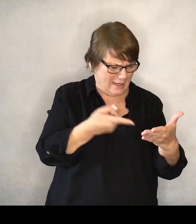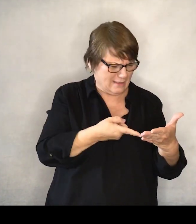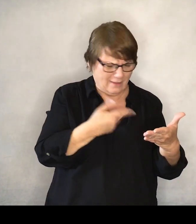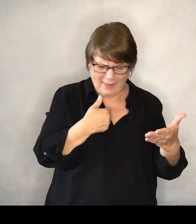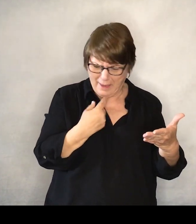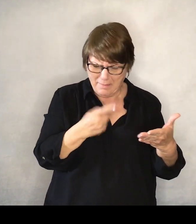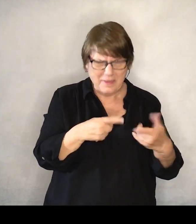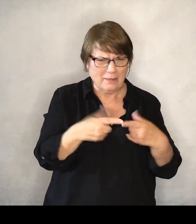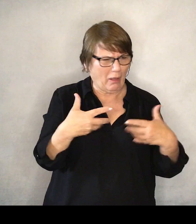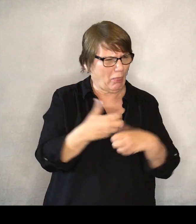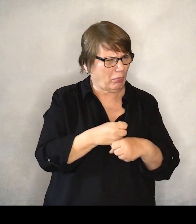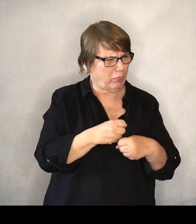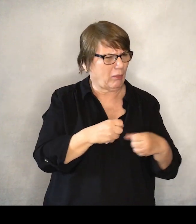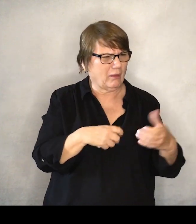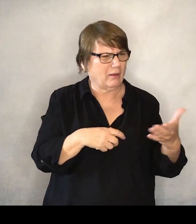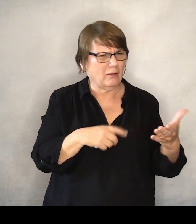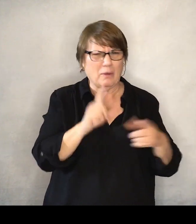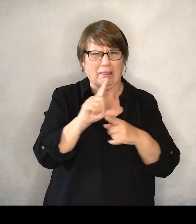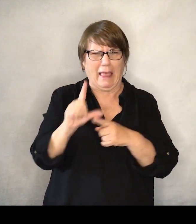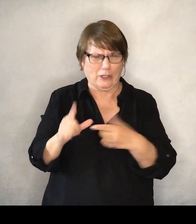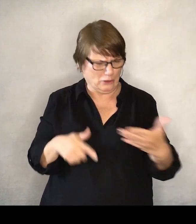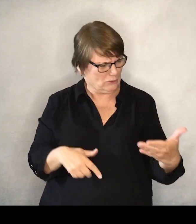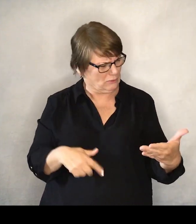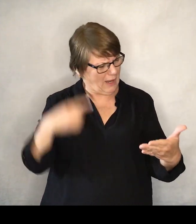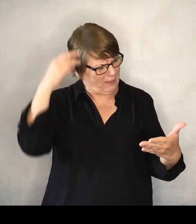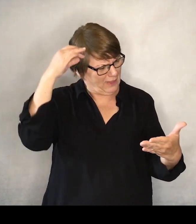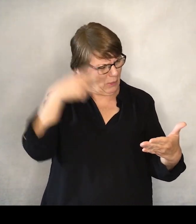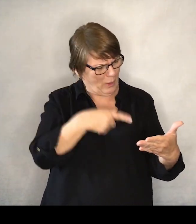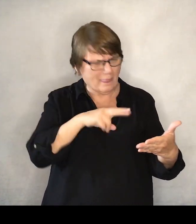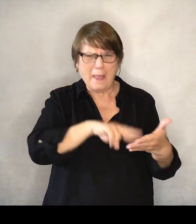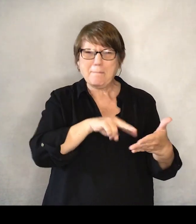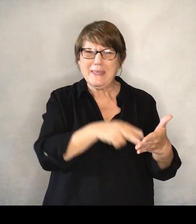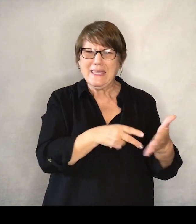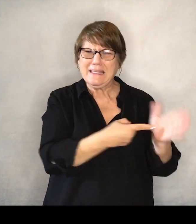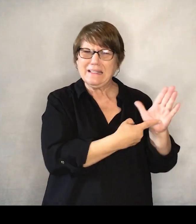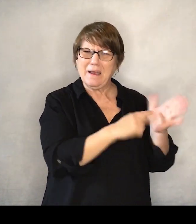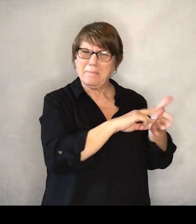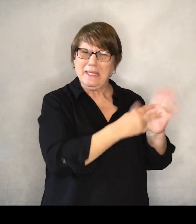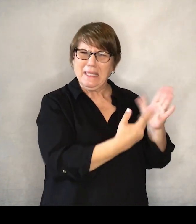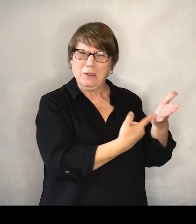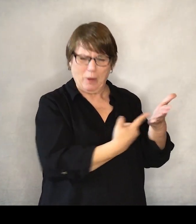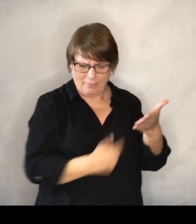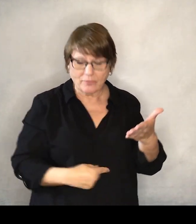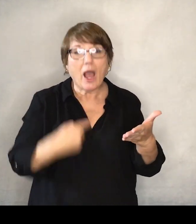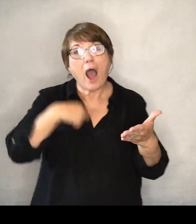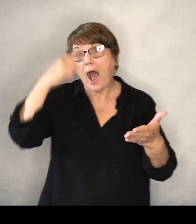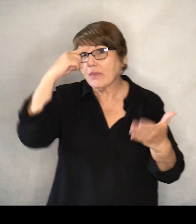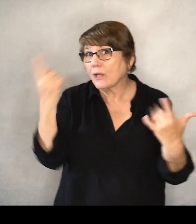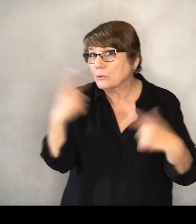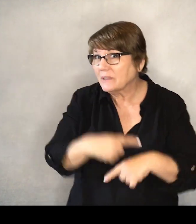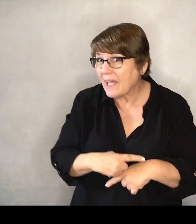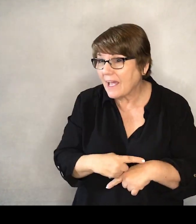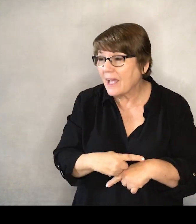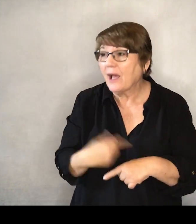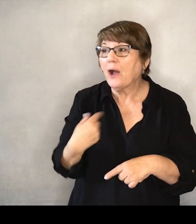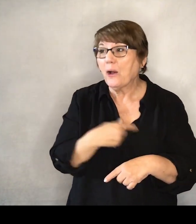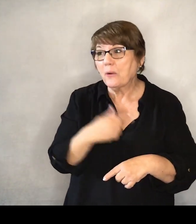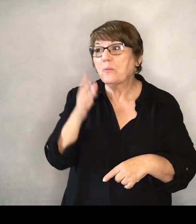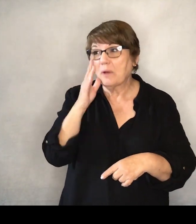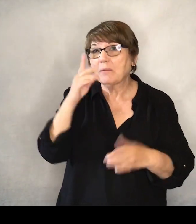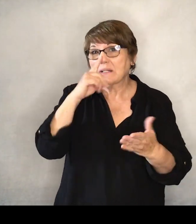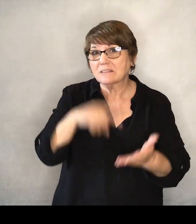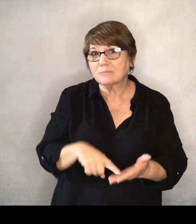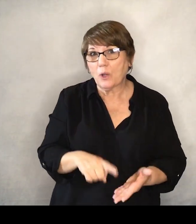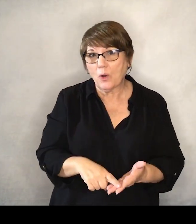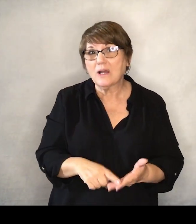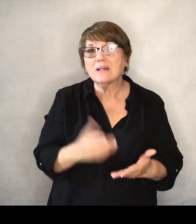What? And I sit there and I try and think, what does this mean? So I thought today we would just